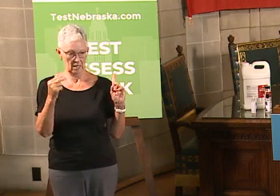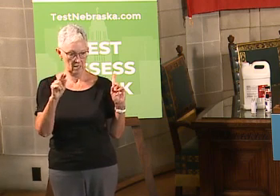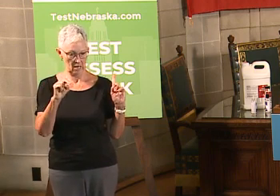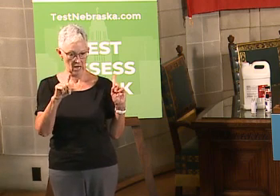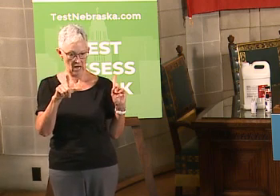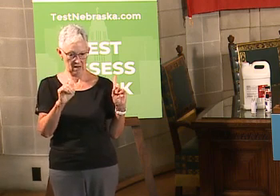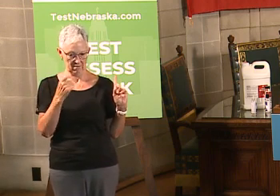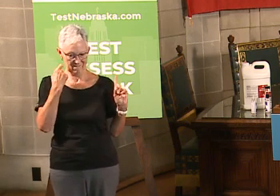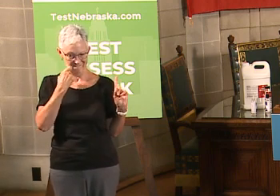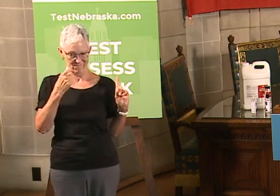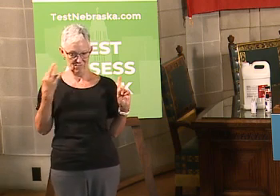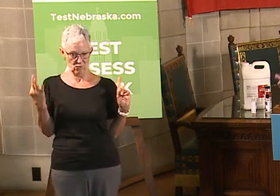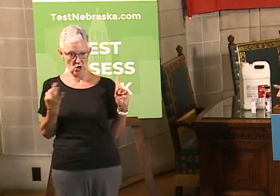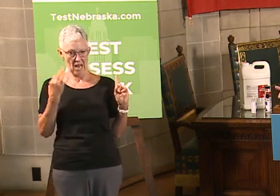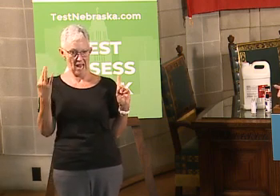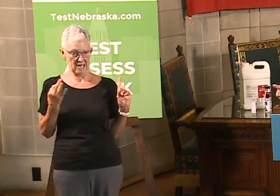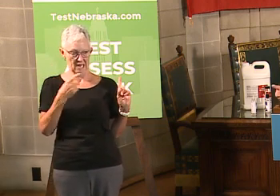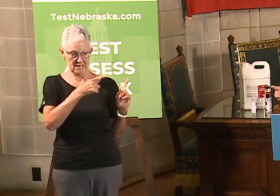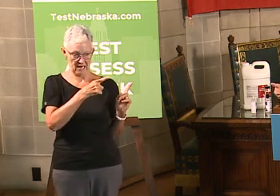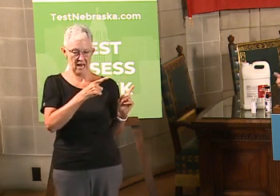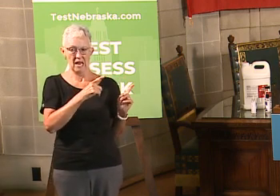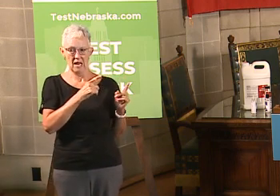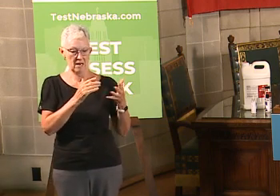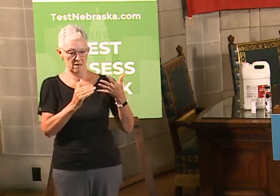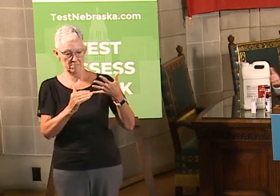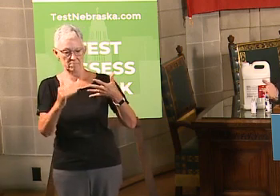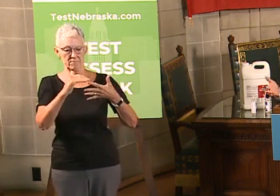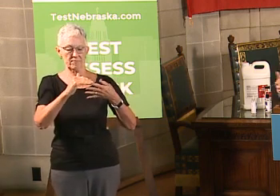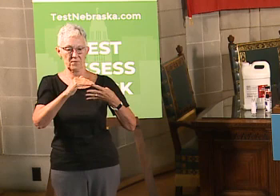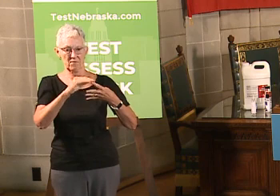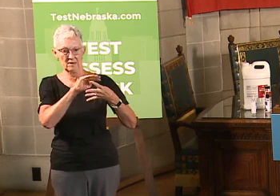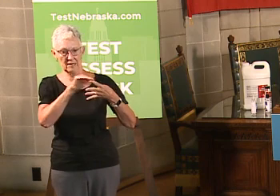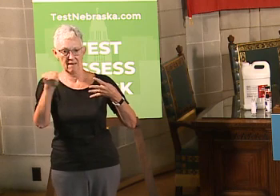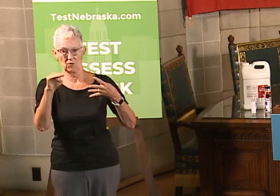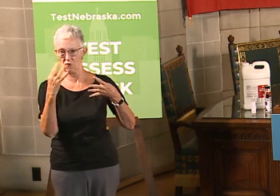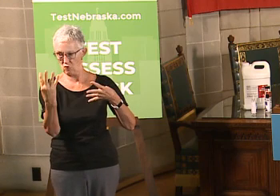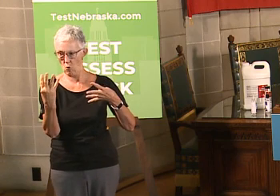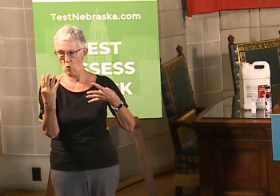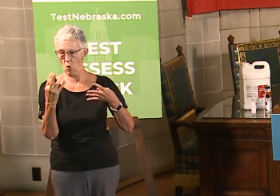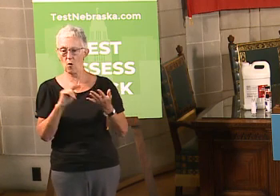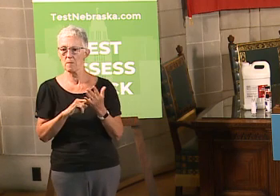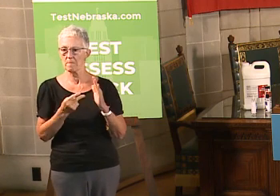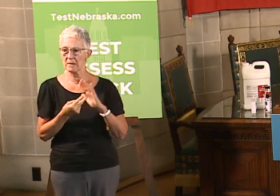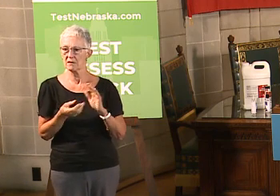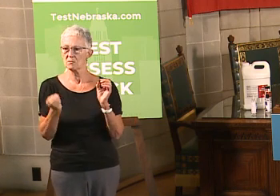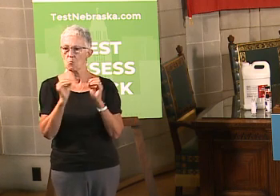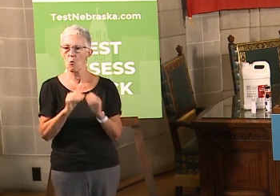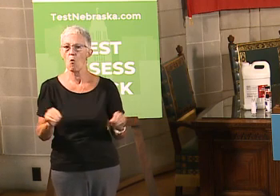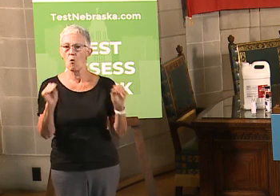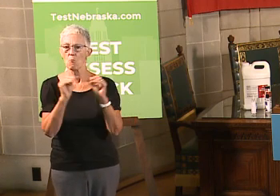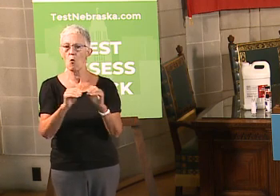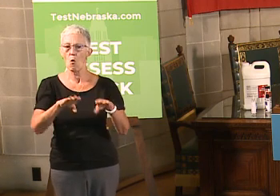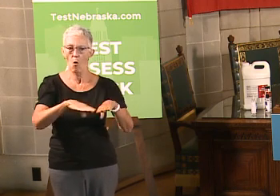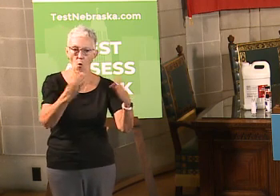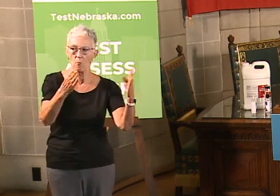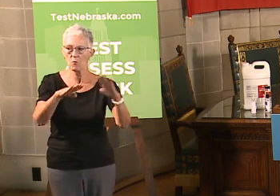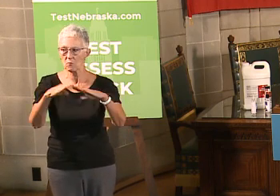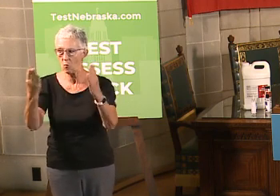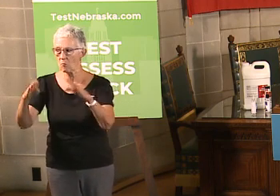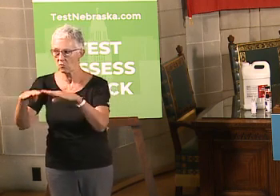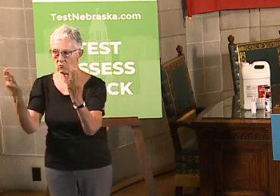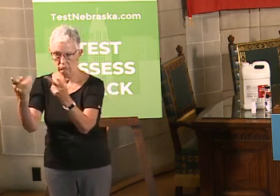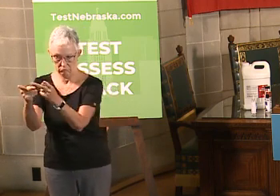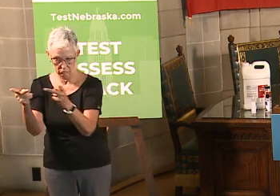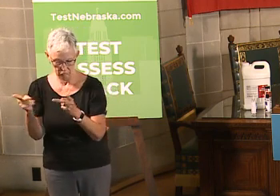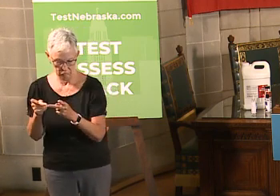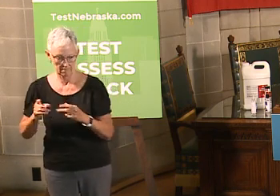on Friday. The rest of the state followed on today. I do want to clarify something that I was not as clear as I should have been. The